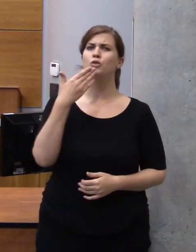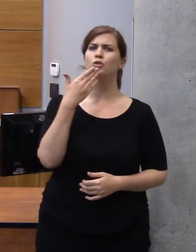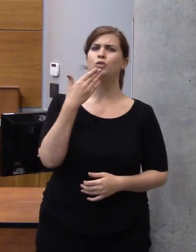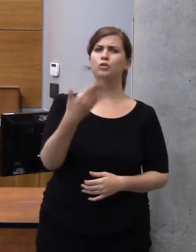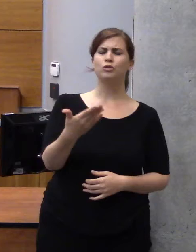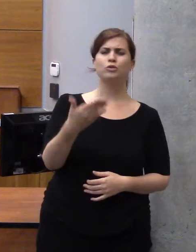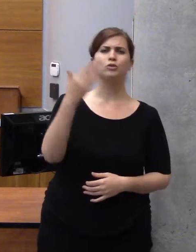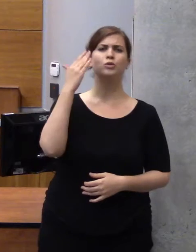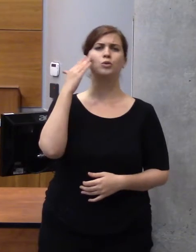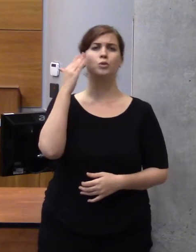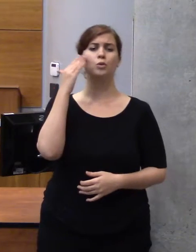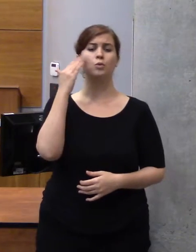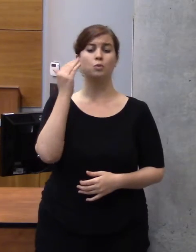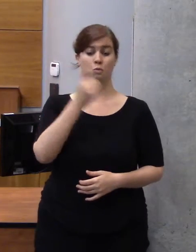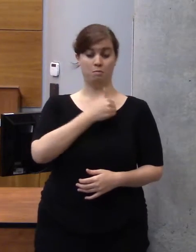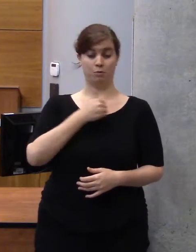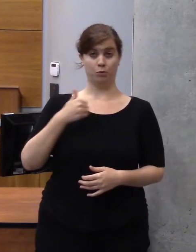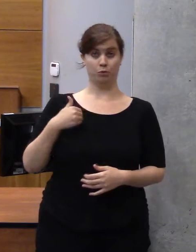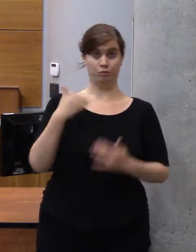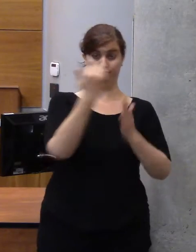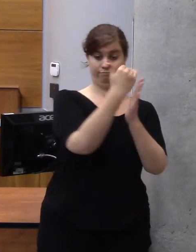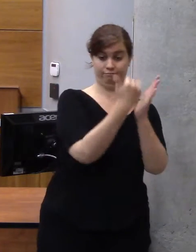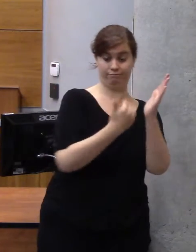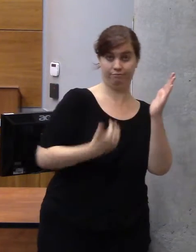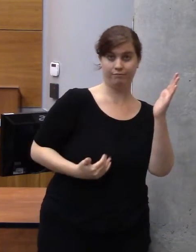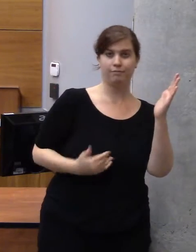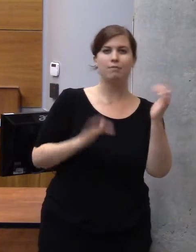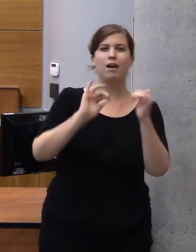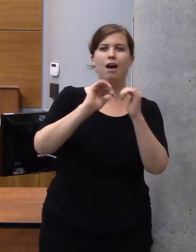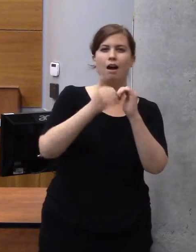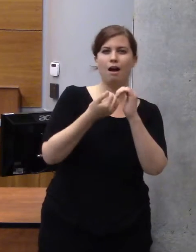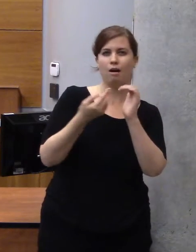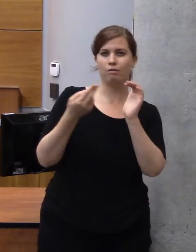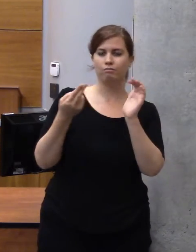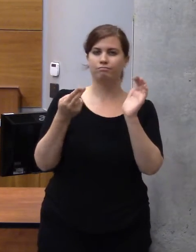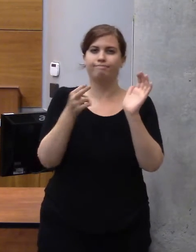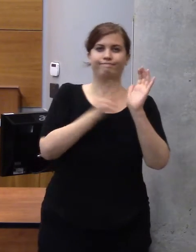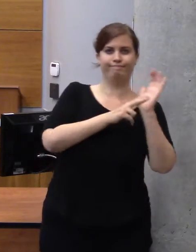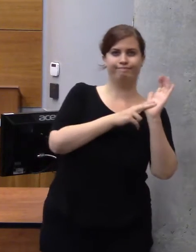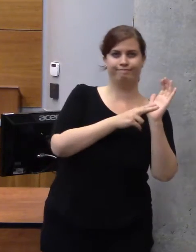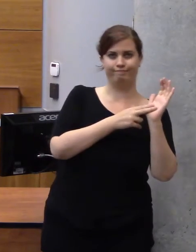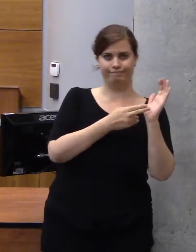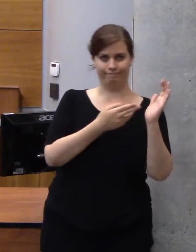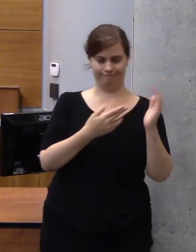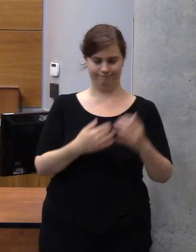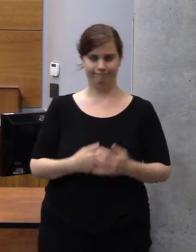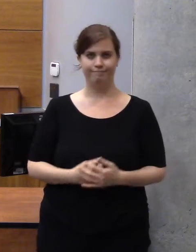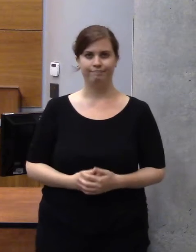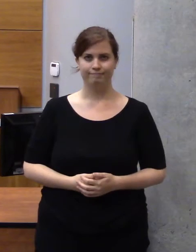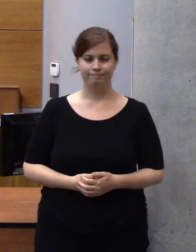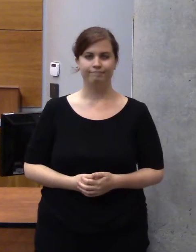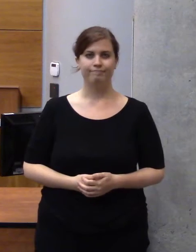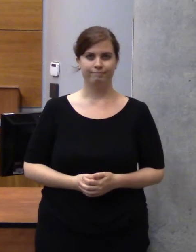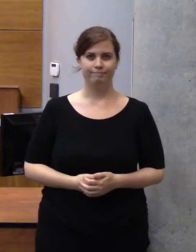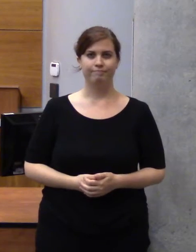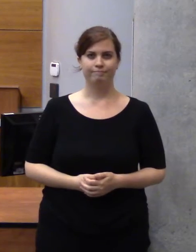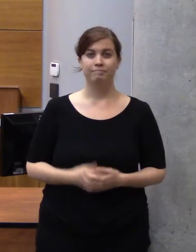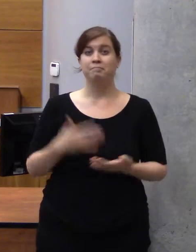list. It might be something really simple like signing a form, or putting your name down on the list, or paying $1 per year. Figure out what